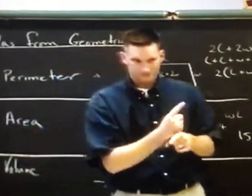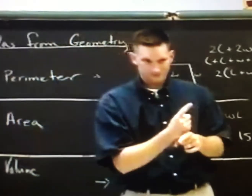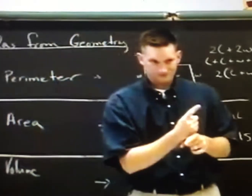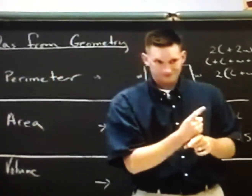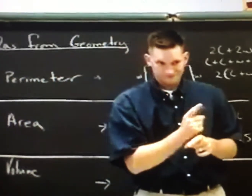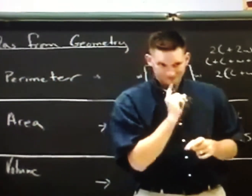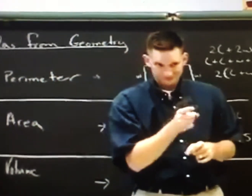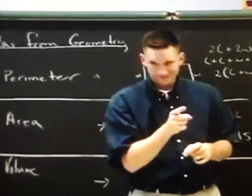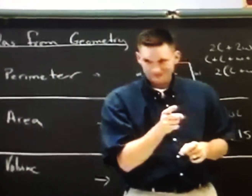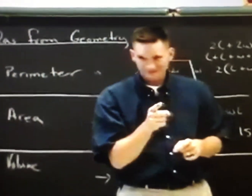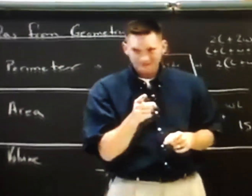16?